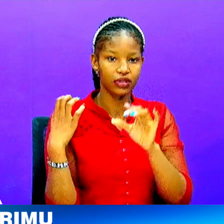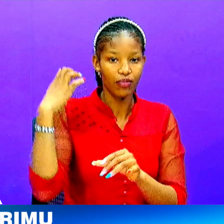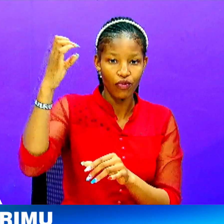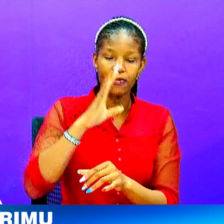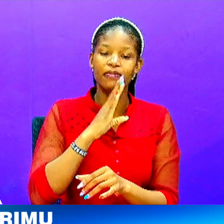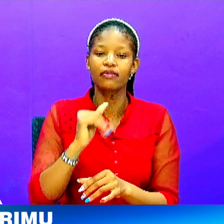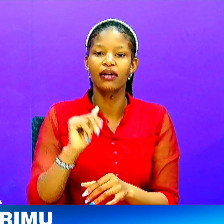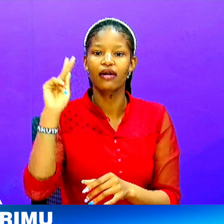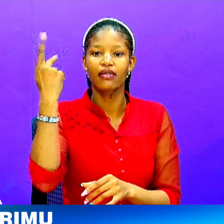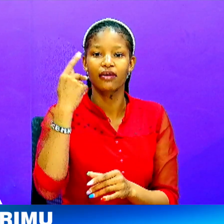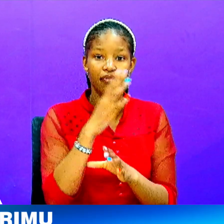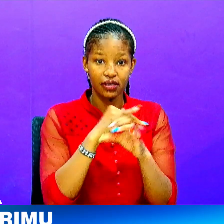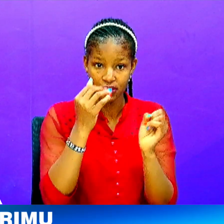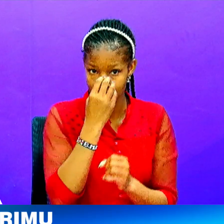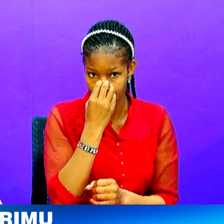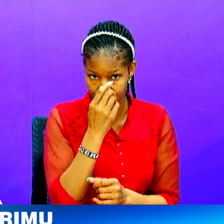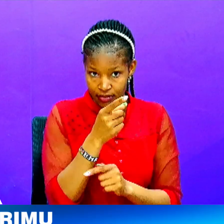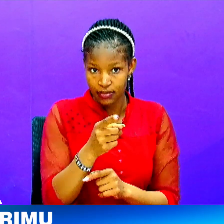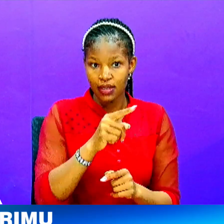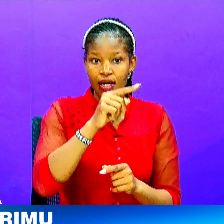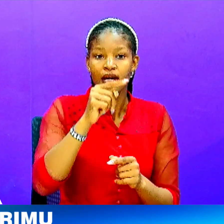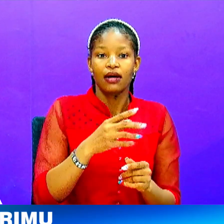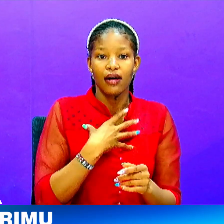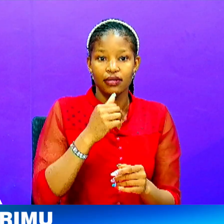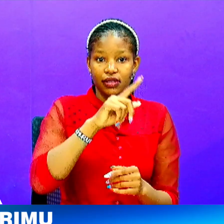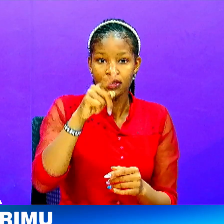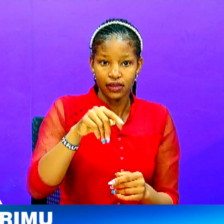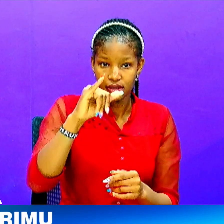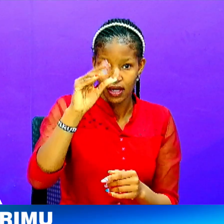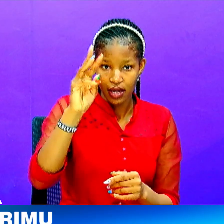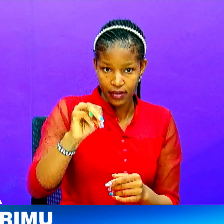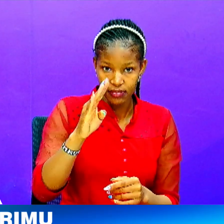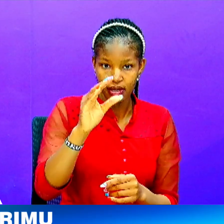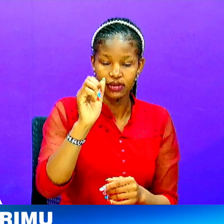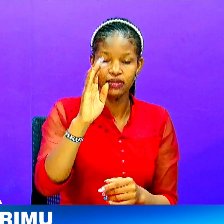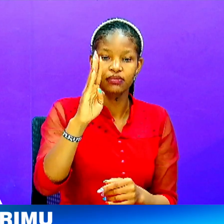co-chaired by Kenyan President William Ruto and Zimbabwe's President Emmerson